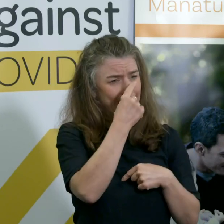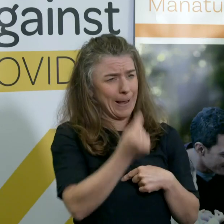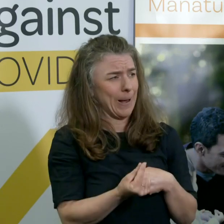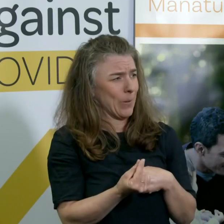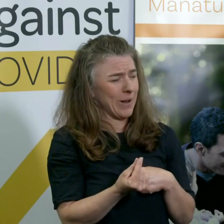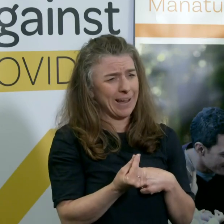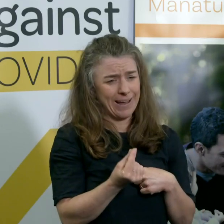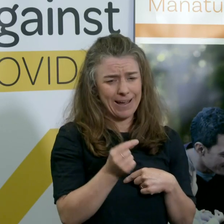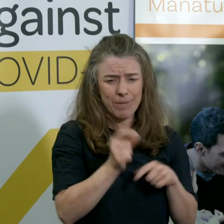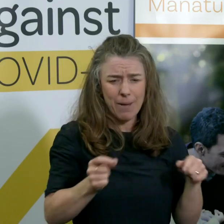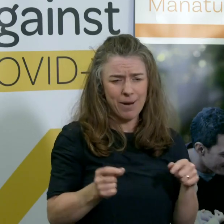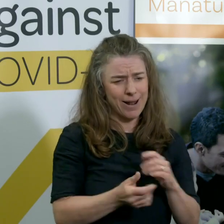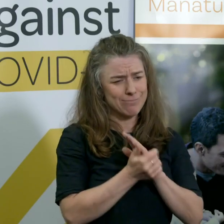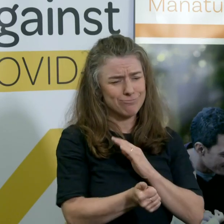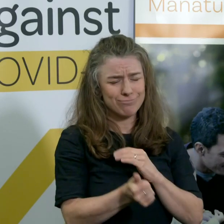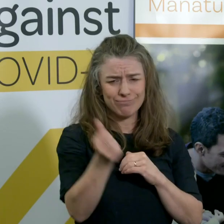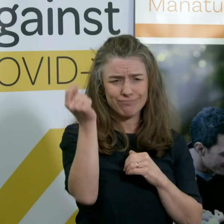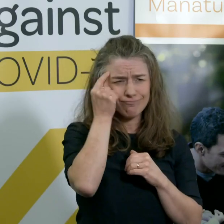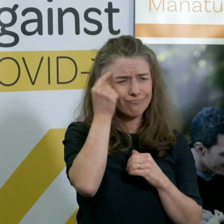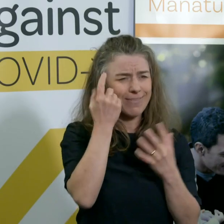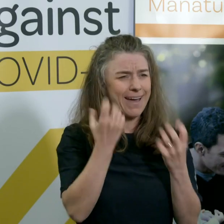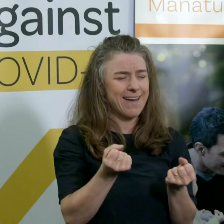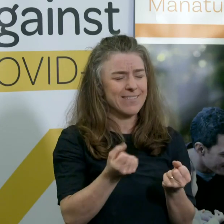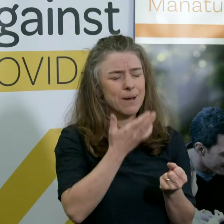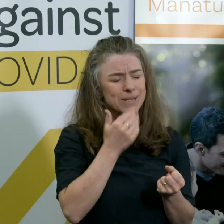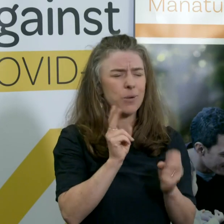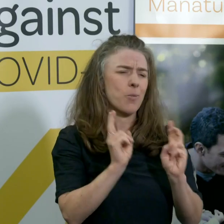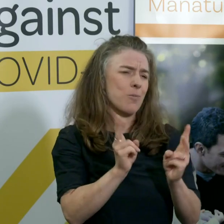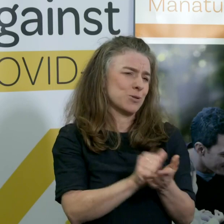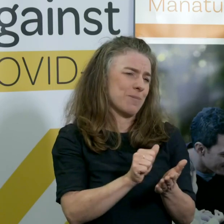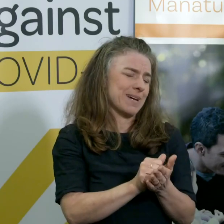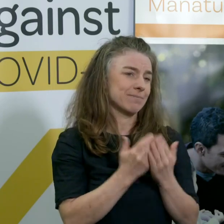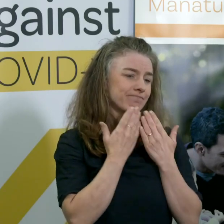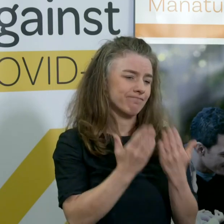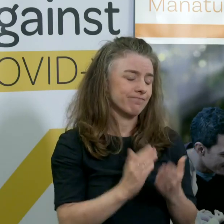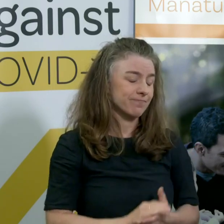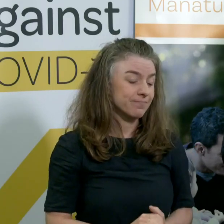how to do this. So let's shop normal and let's be nice to each other. Thank you.